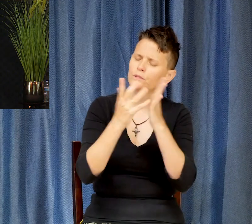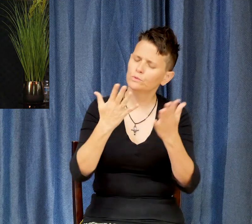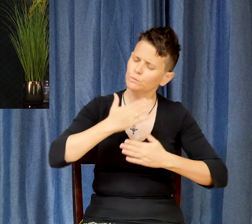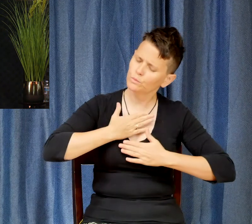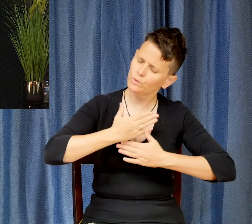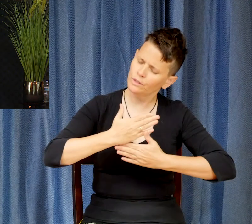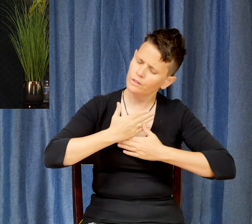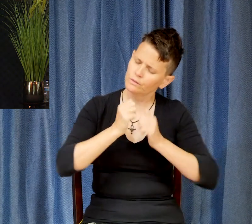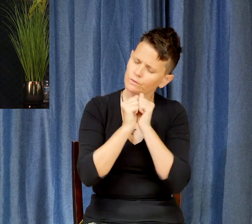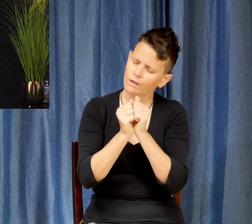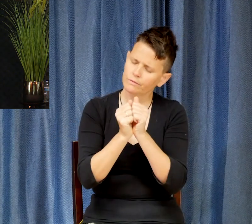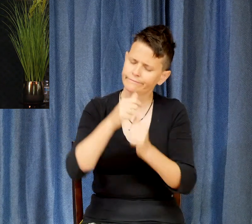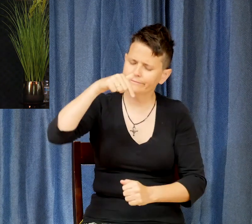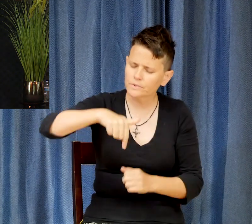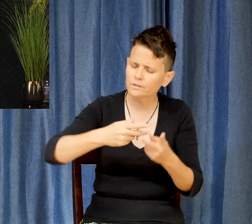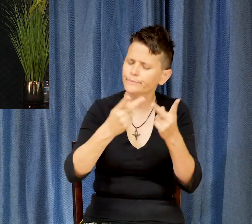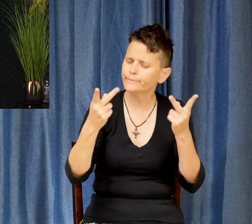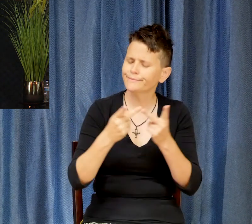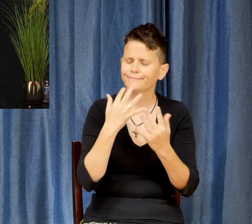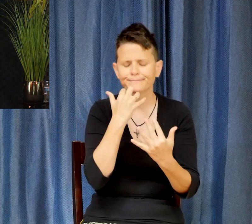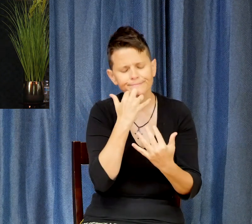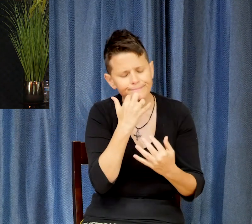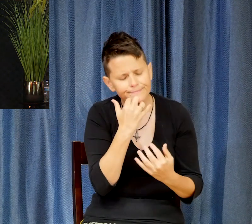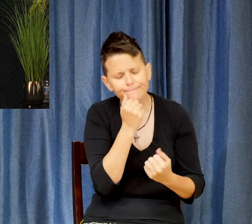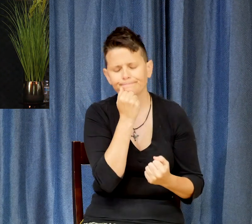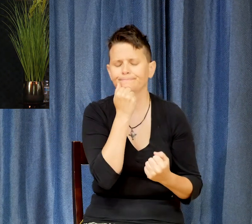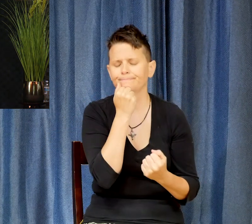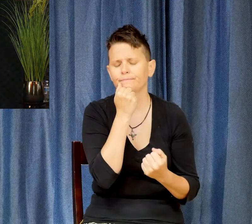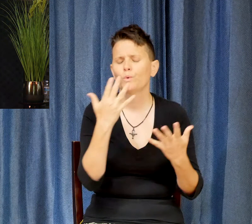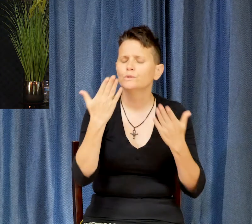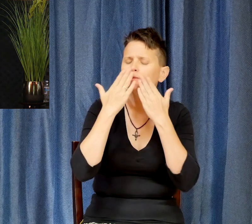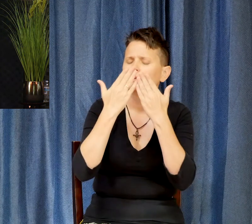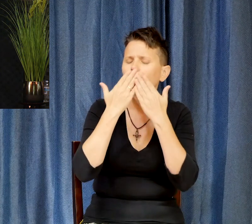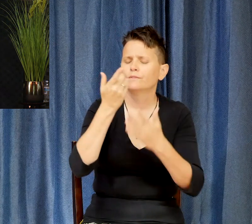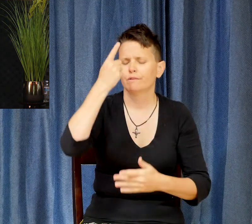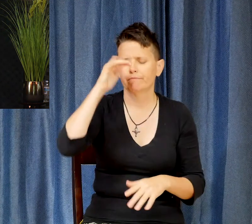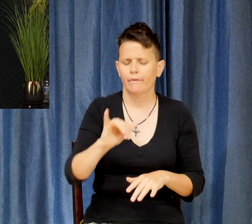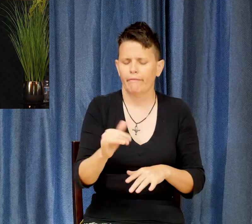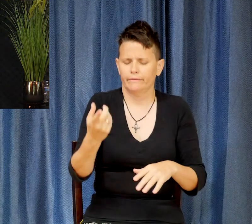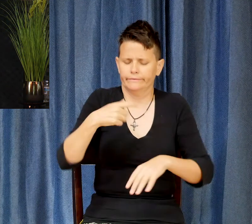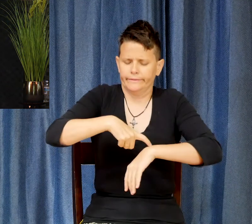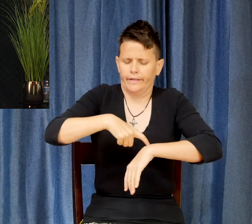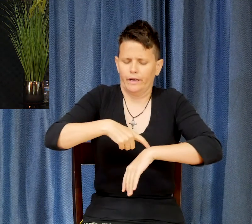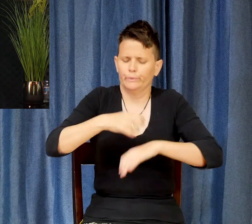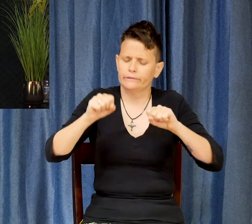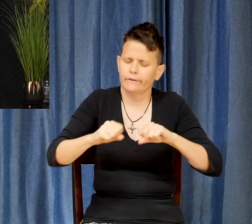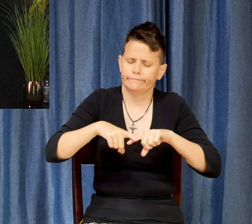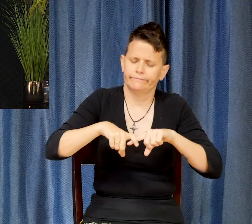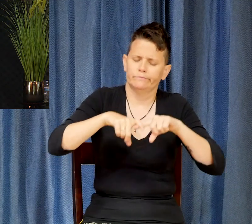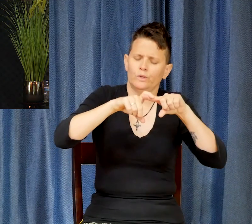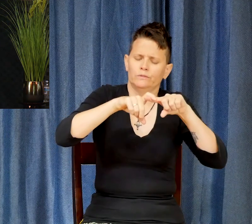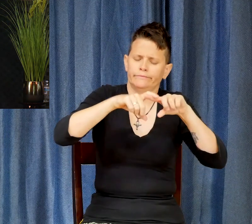space. We are so grateful for this time to come together, to pause, remember,